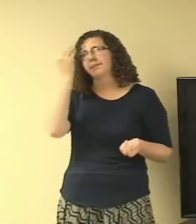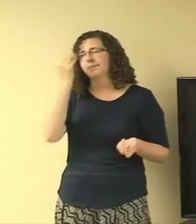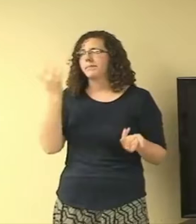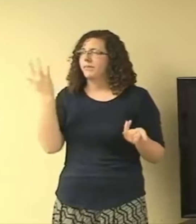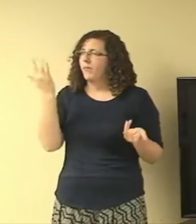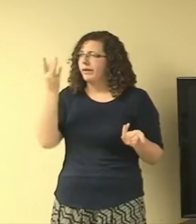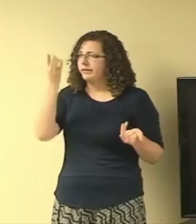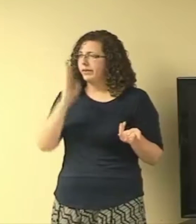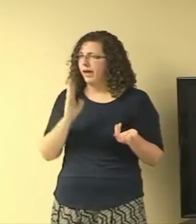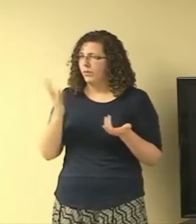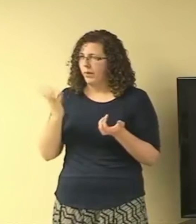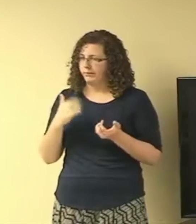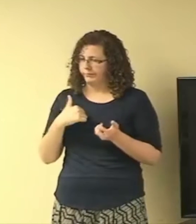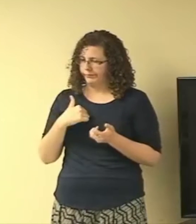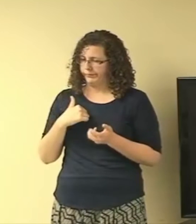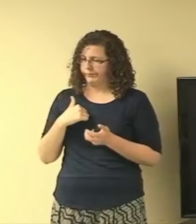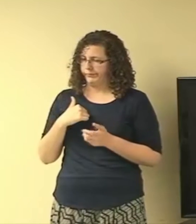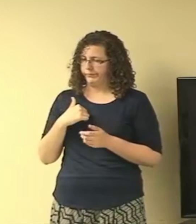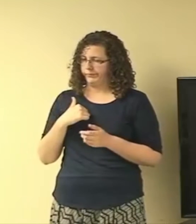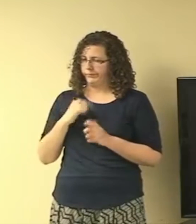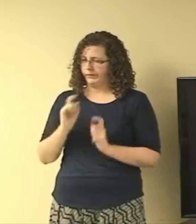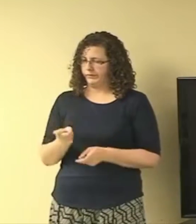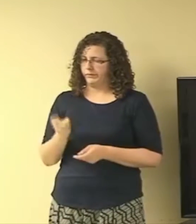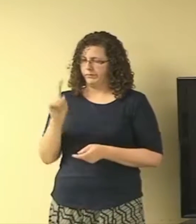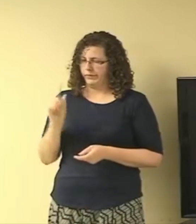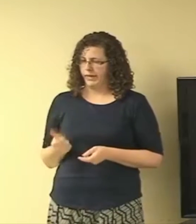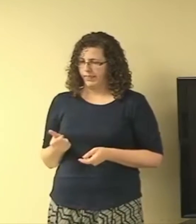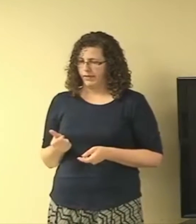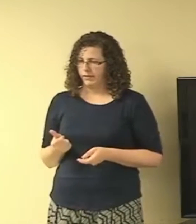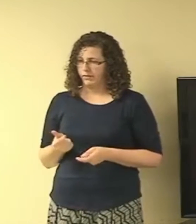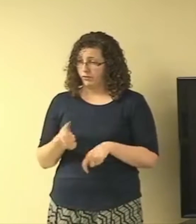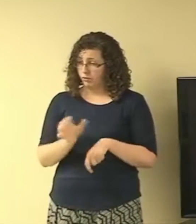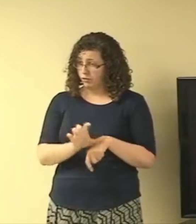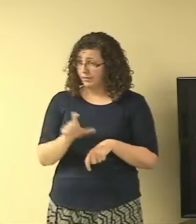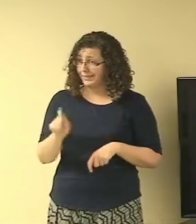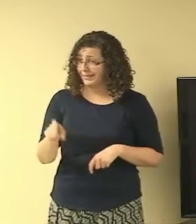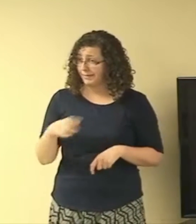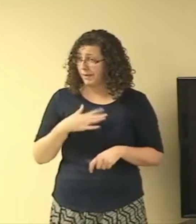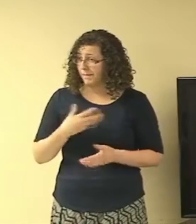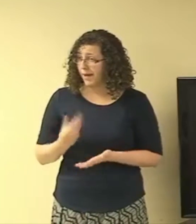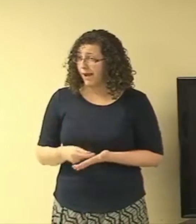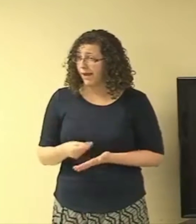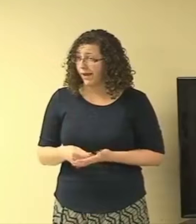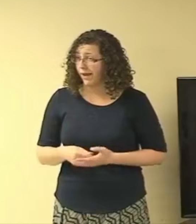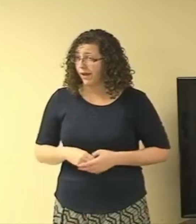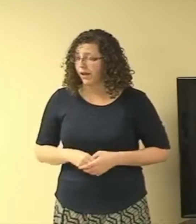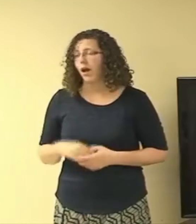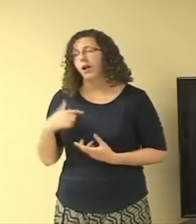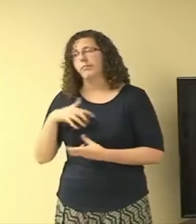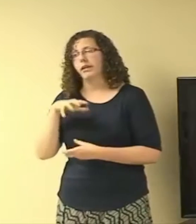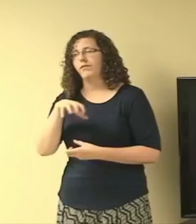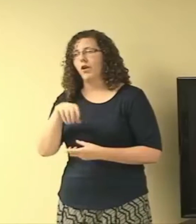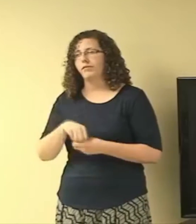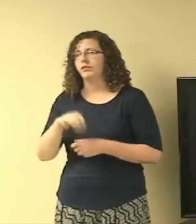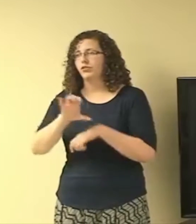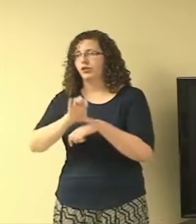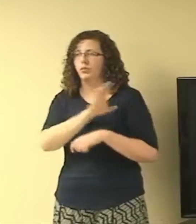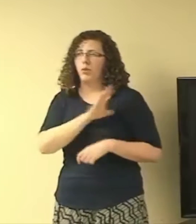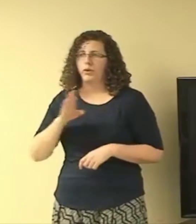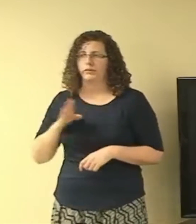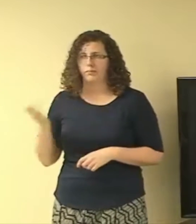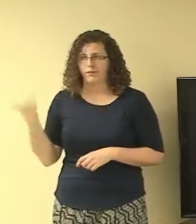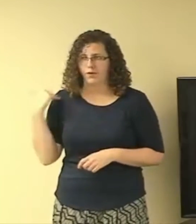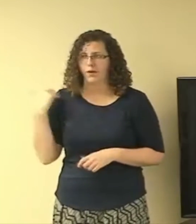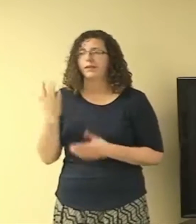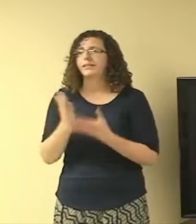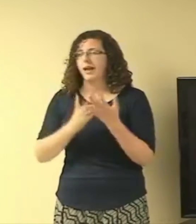church? Okay, it's because the church needs our money. You know, I've sat on church boards. I'm going to freak some people out right now. Some of the